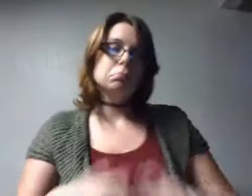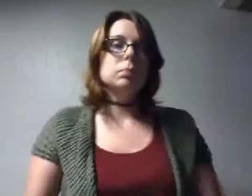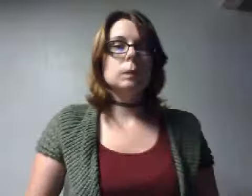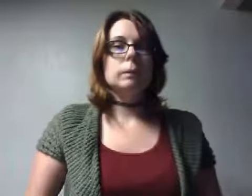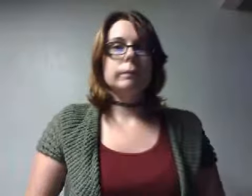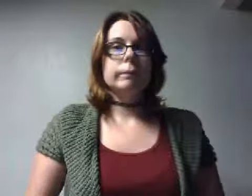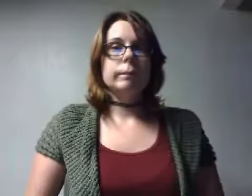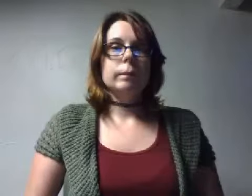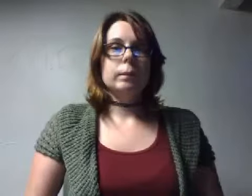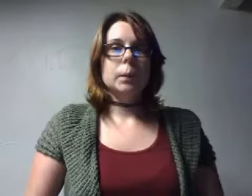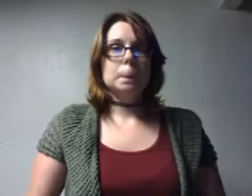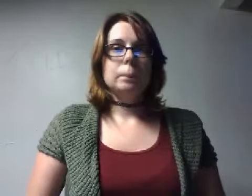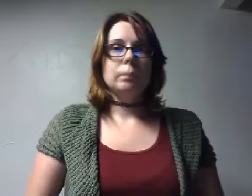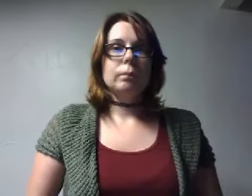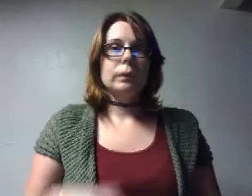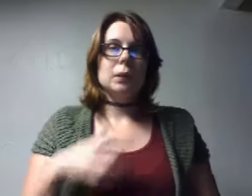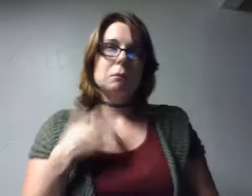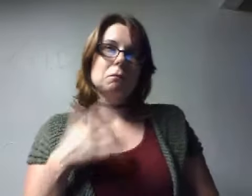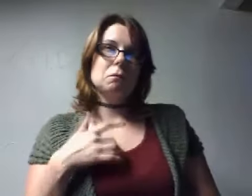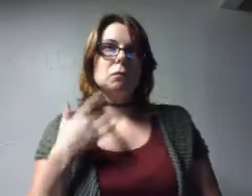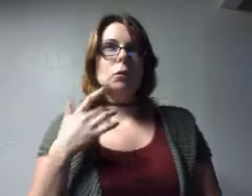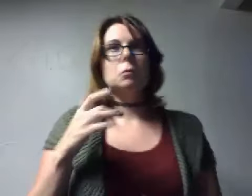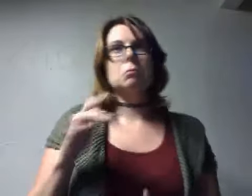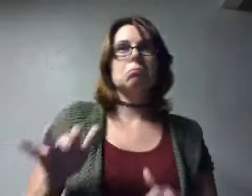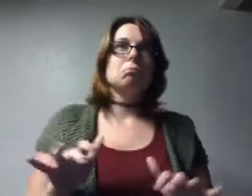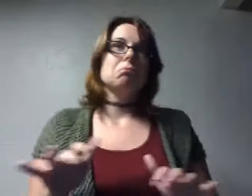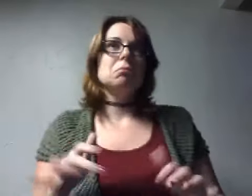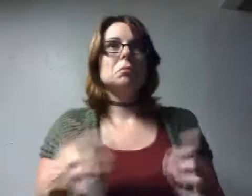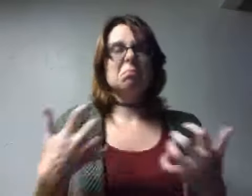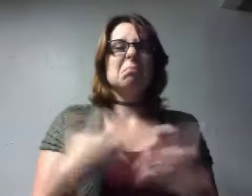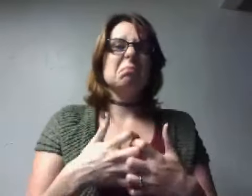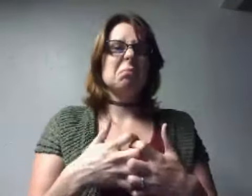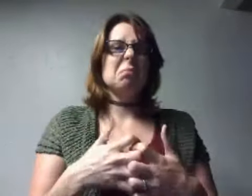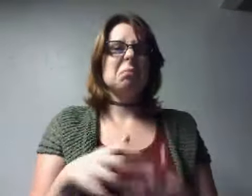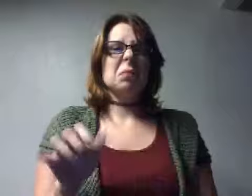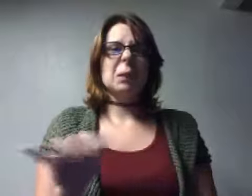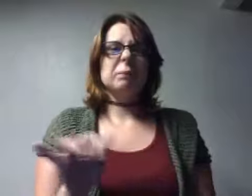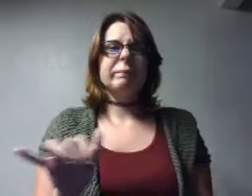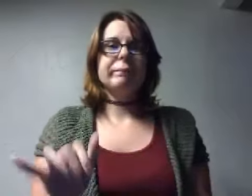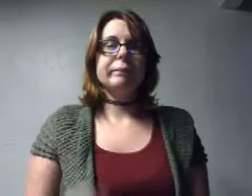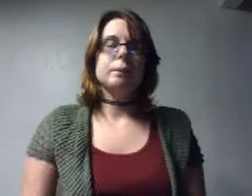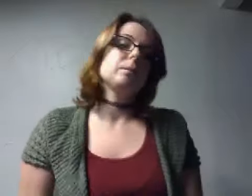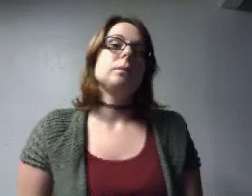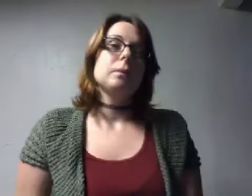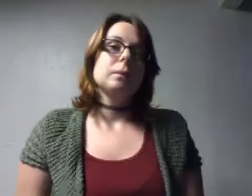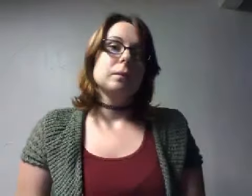vibe of the song is very New York vibe to it, and that's kind of what I wanted to go with that series, just that grungy, dirty, griminess